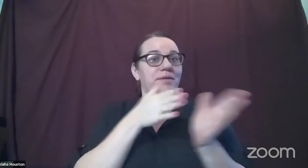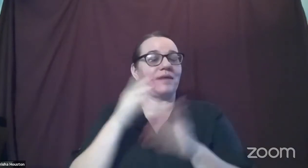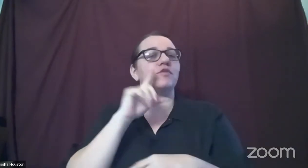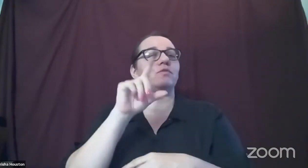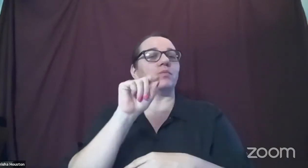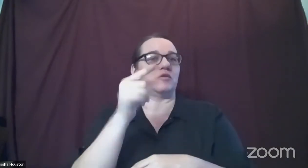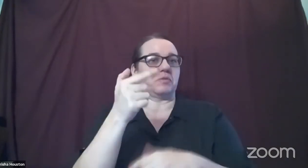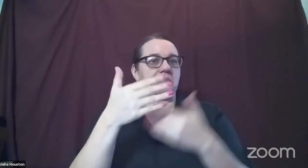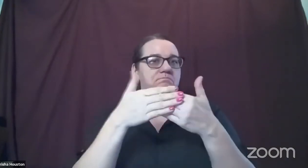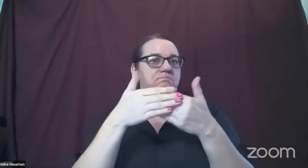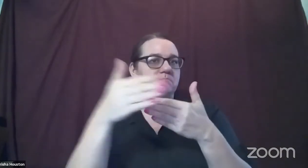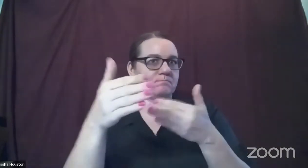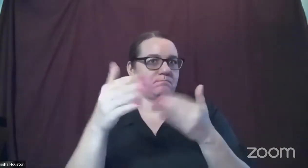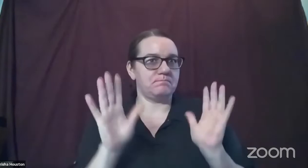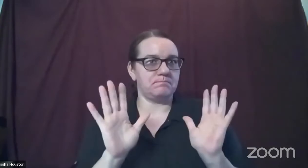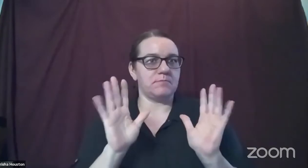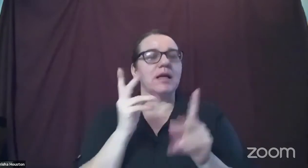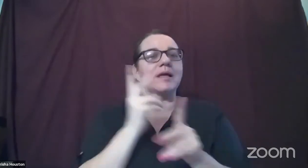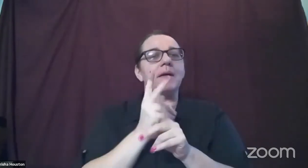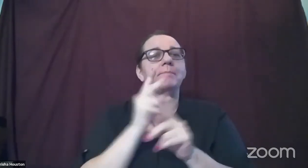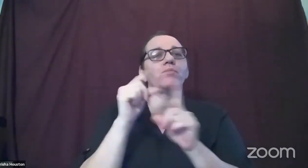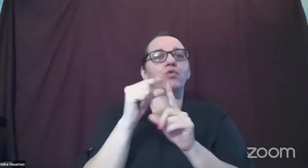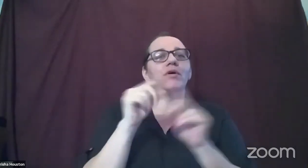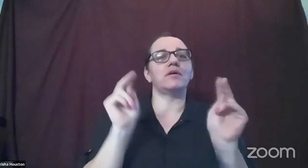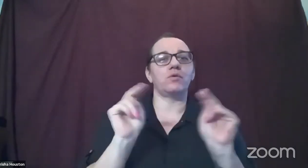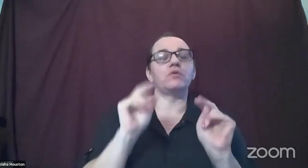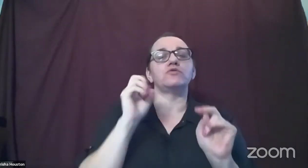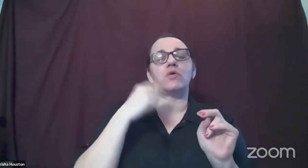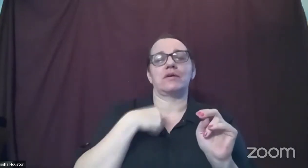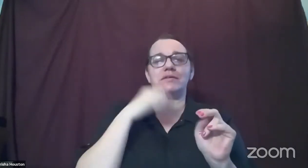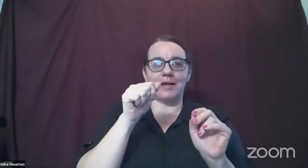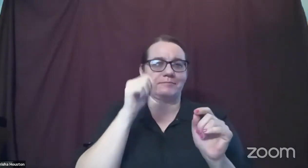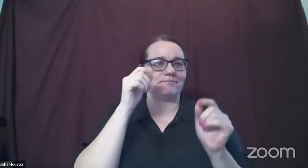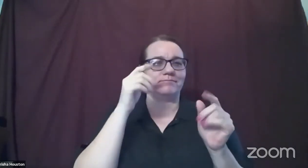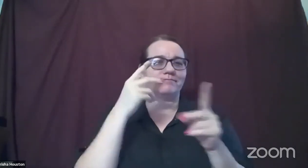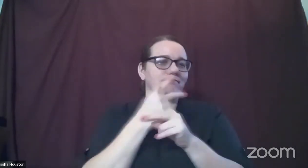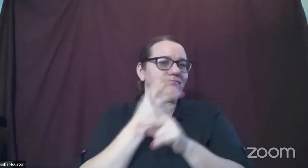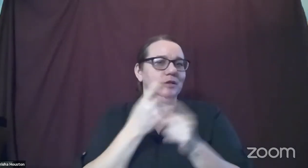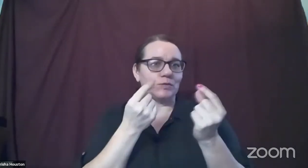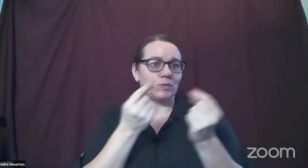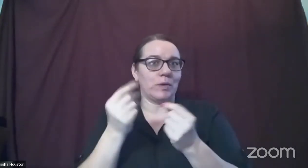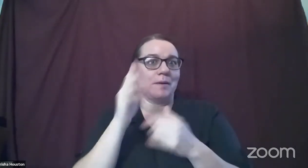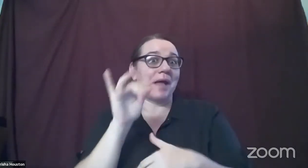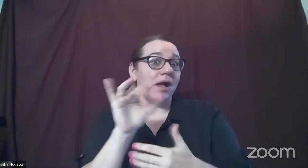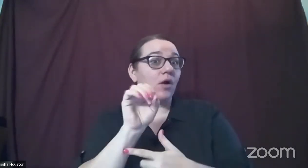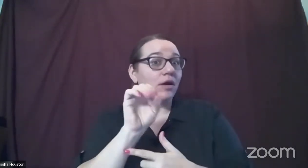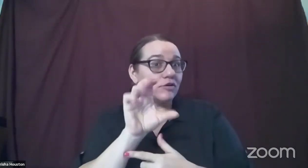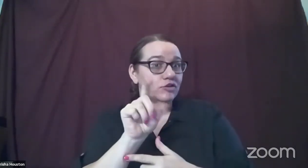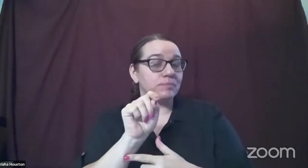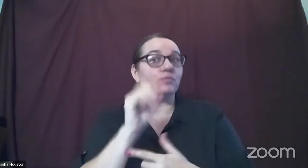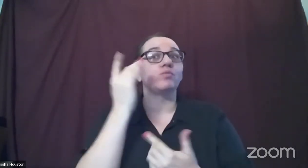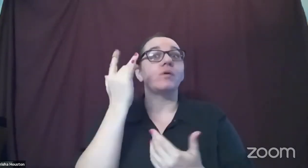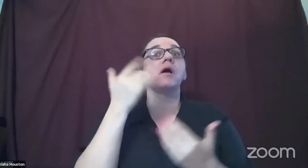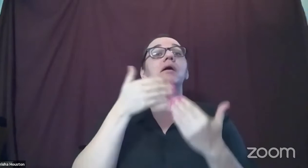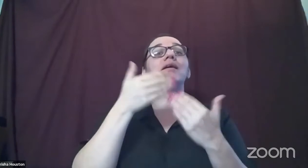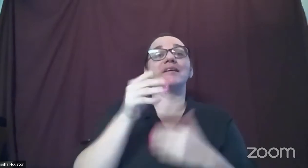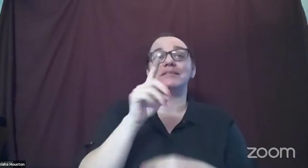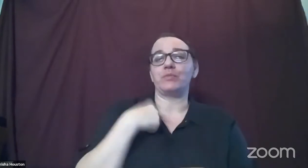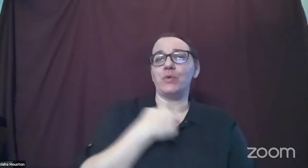that we need to set up a new strategic plan for 2021 moving forward, keeping that fairly